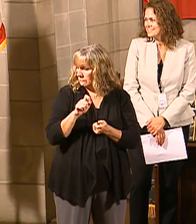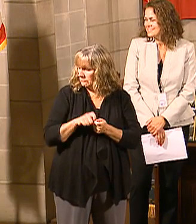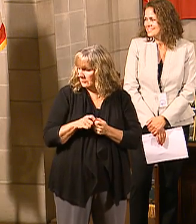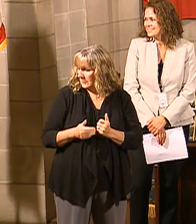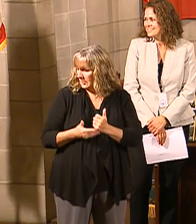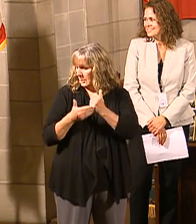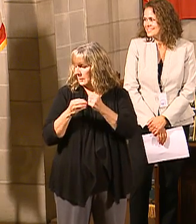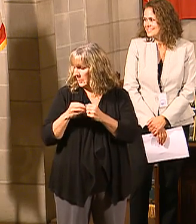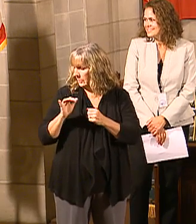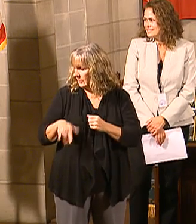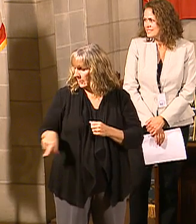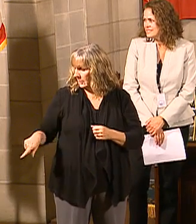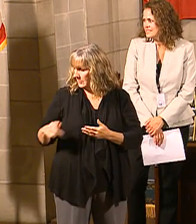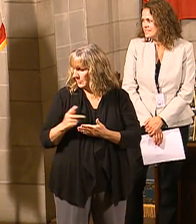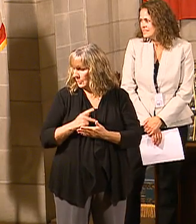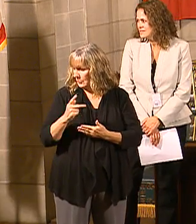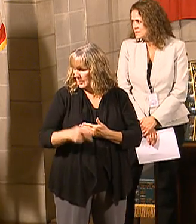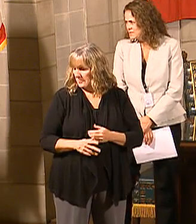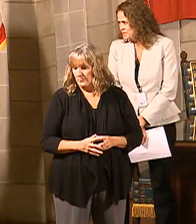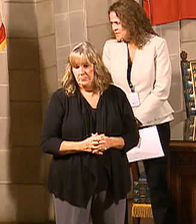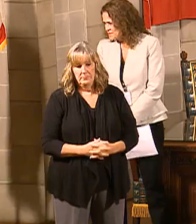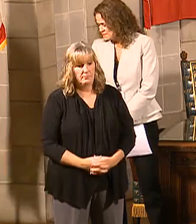helped you in this department, in this program?